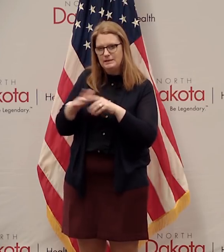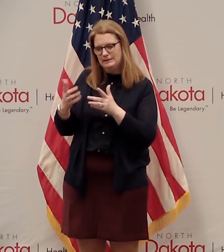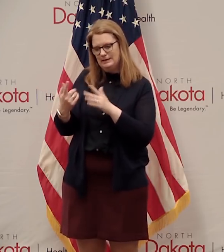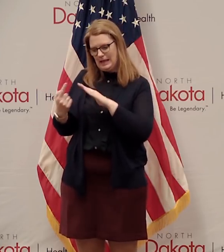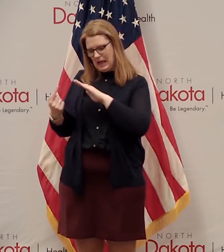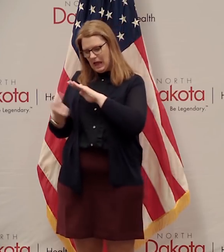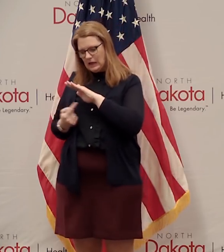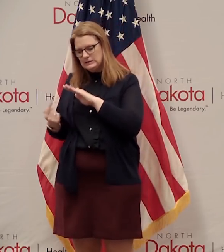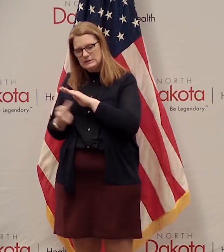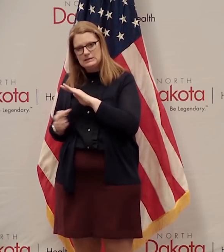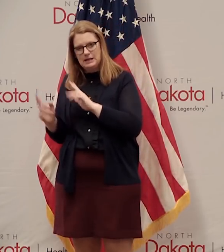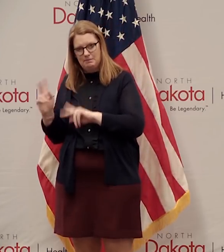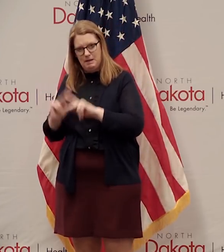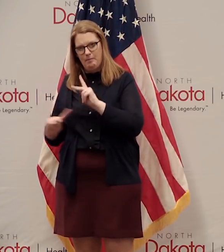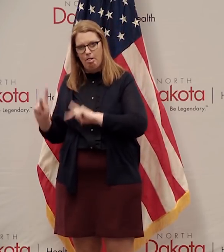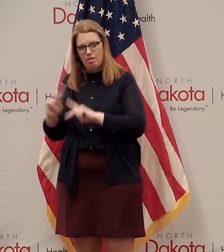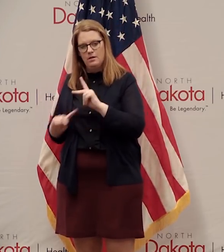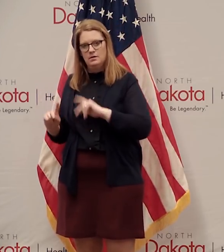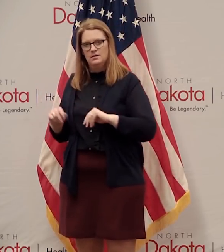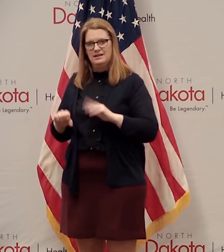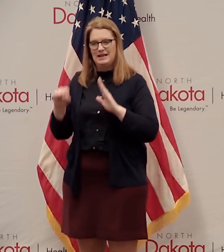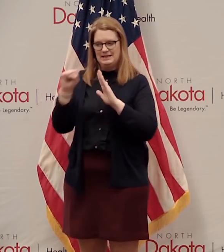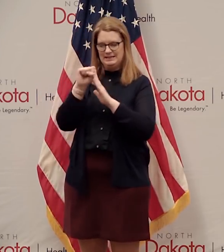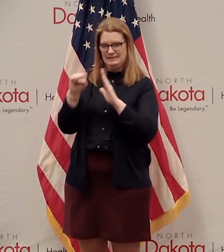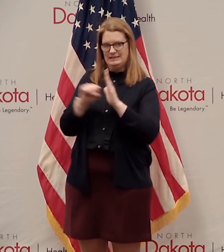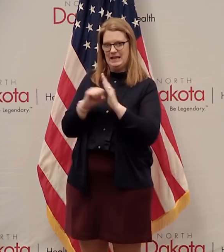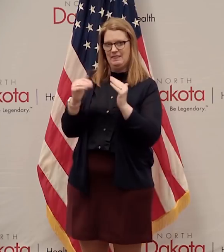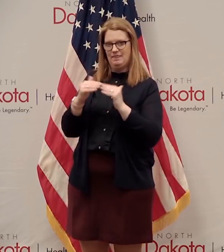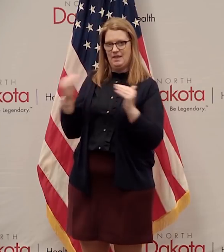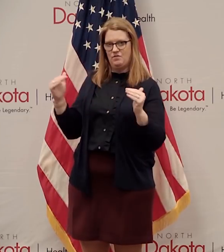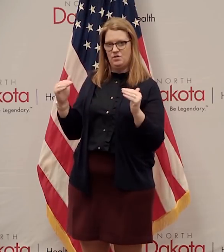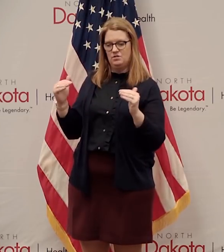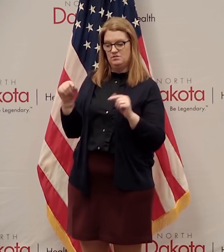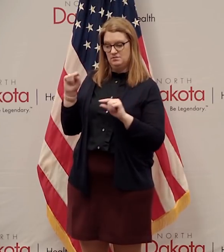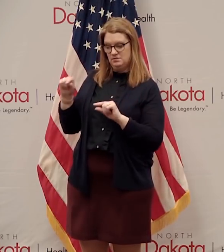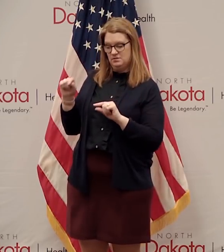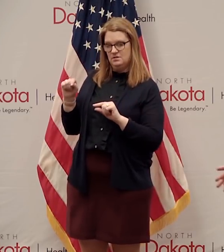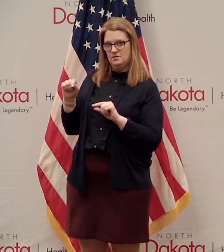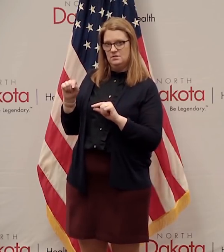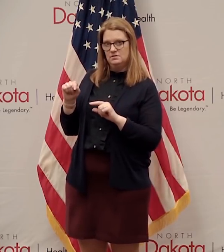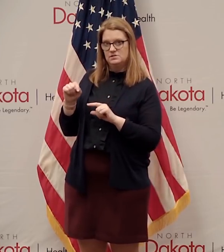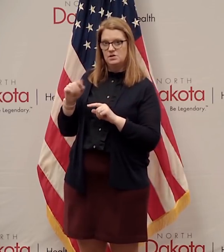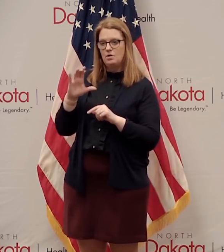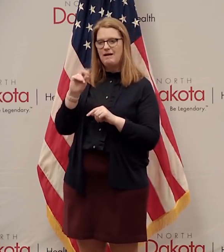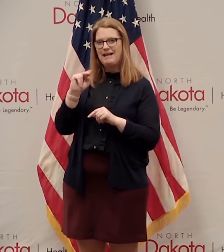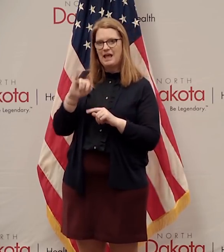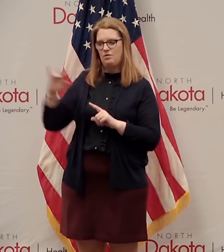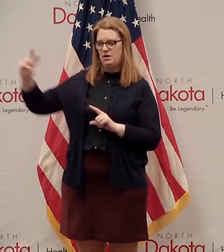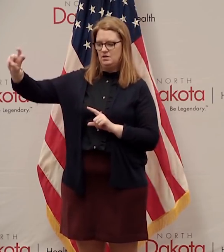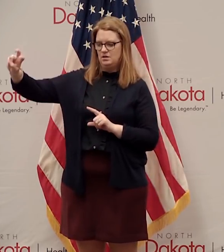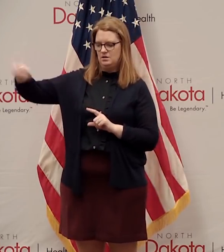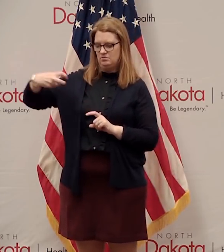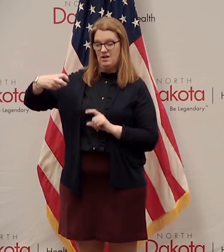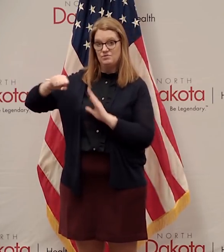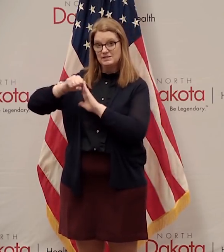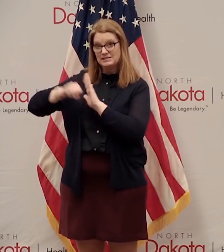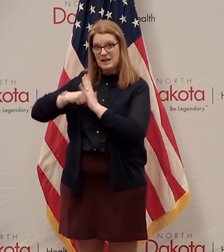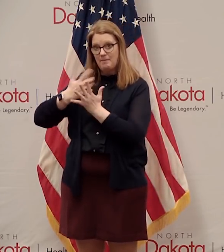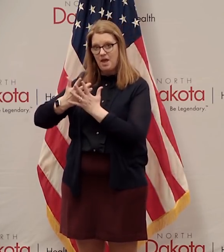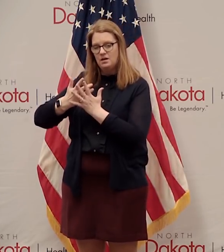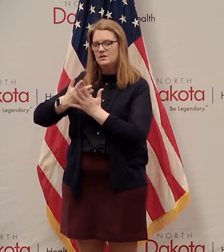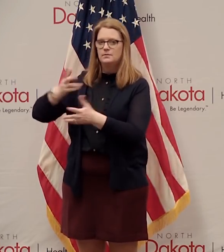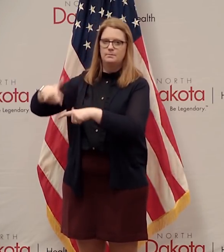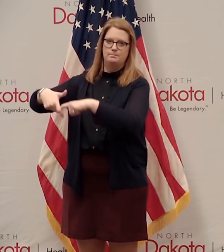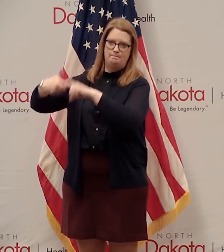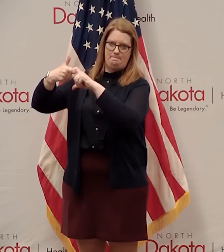was a case. We did, at the state level, stop receiving transfers from county to state for a period of time.